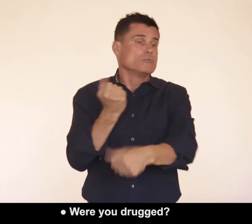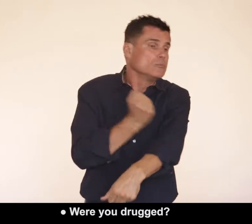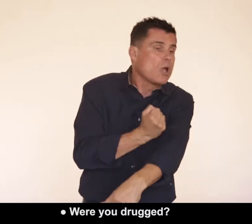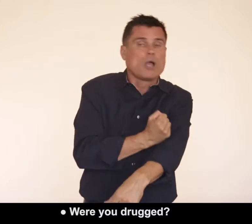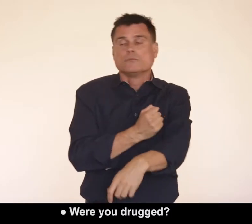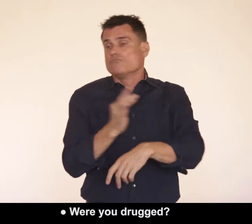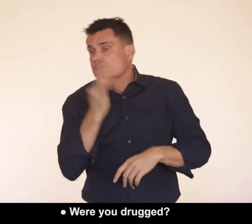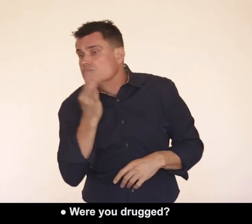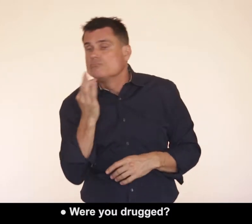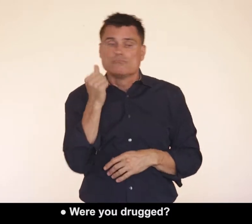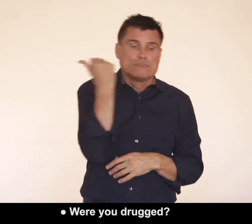Were you drugged?